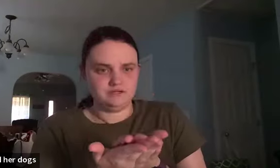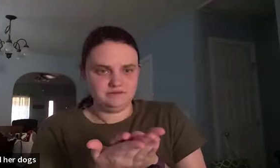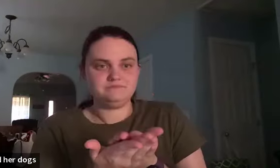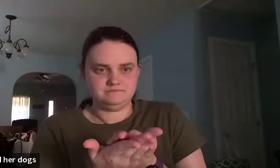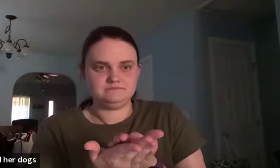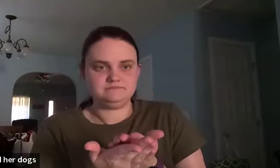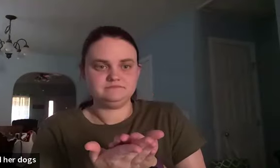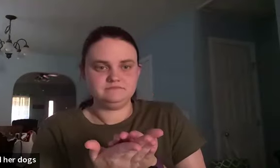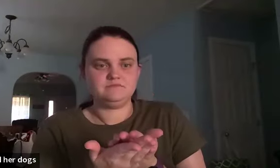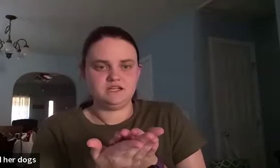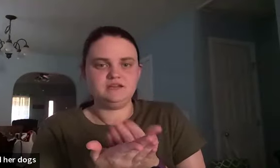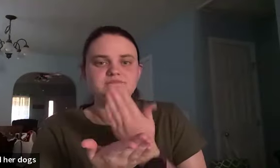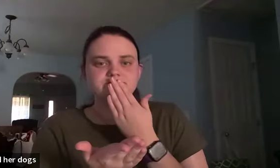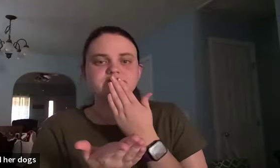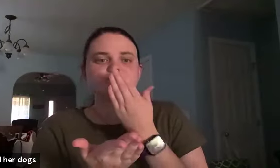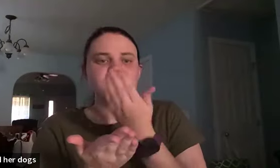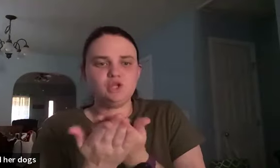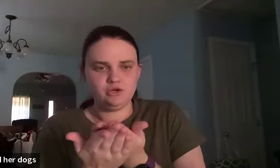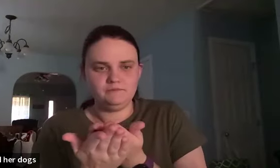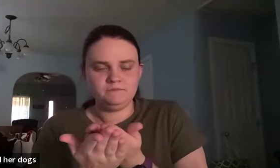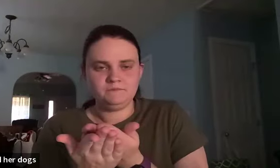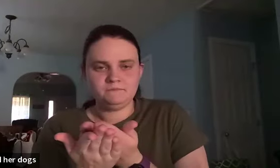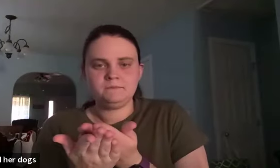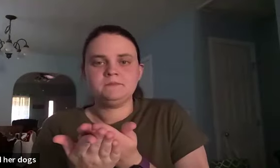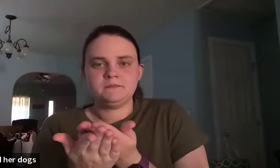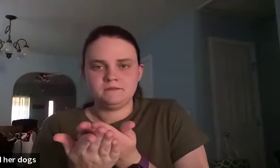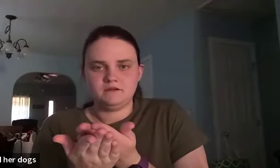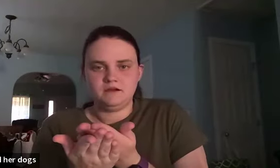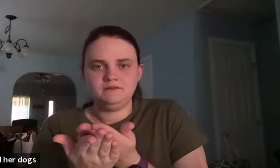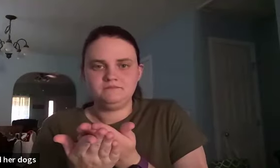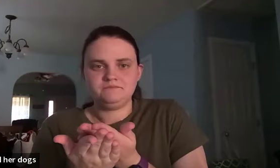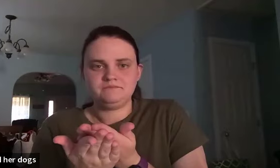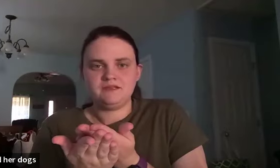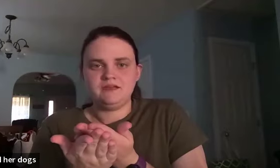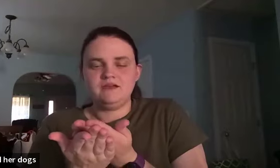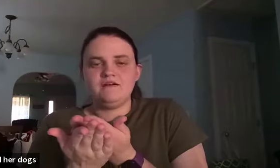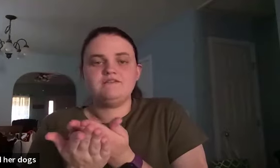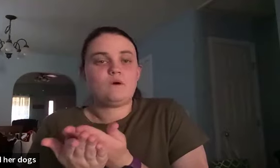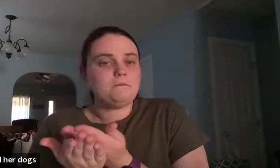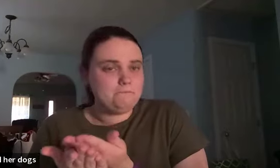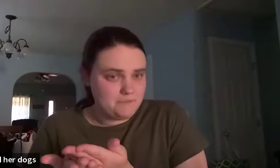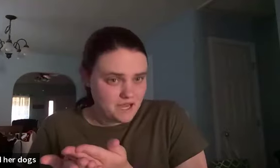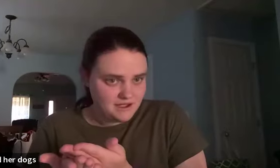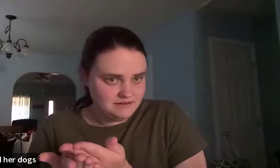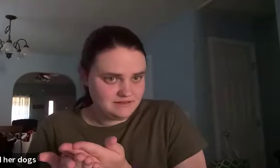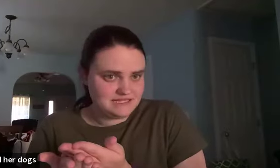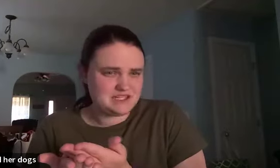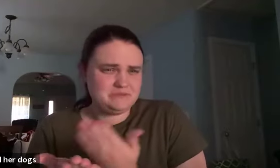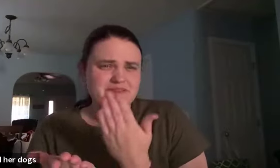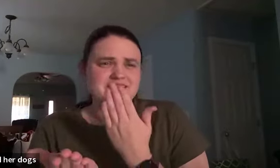good. Okay, good. All right. For bad, it's going to be that